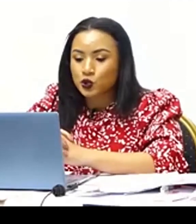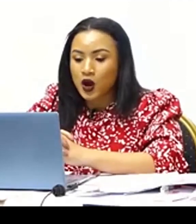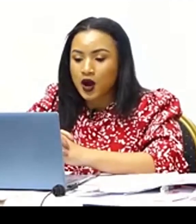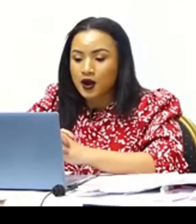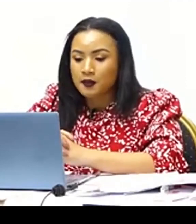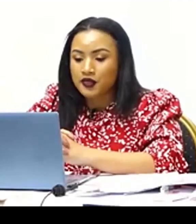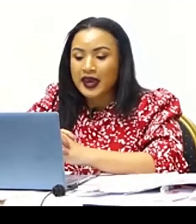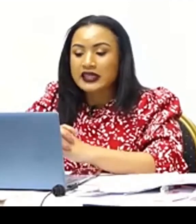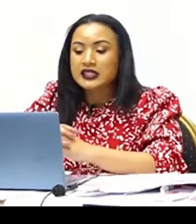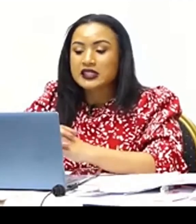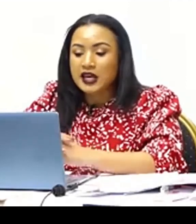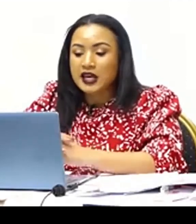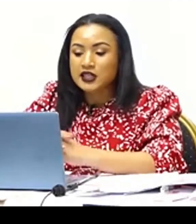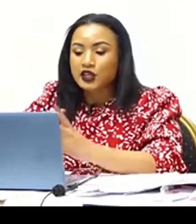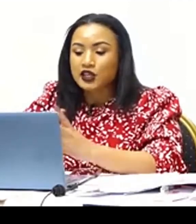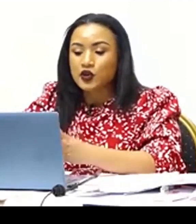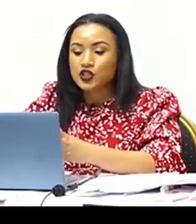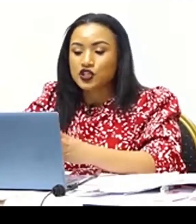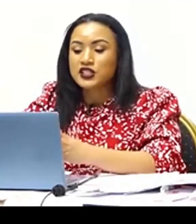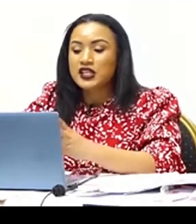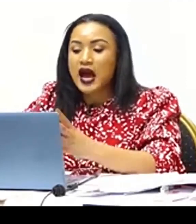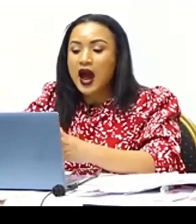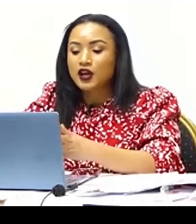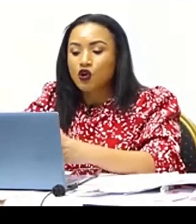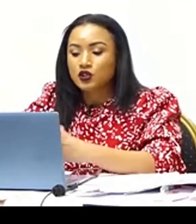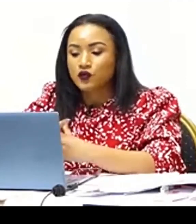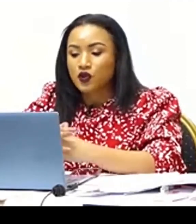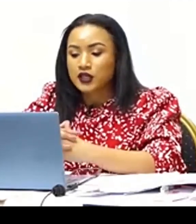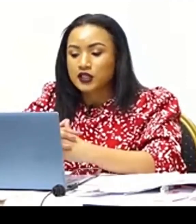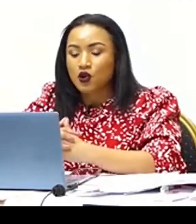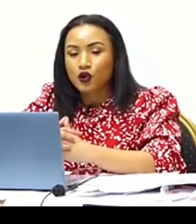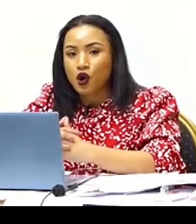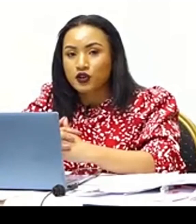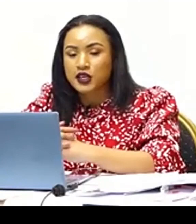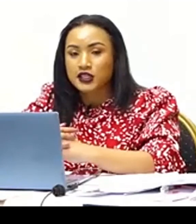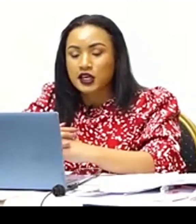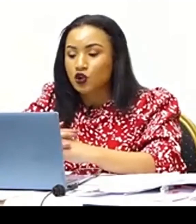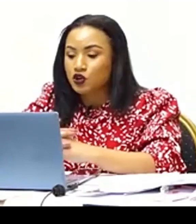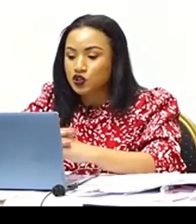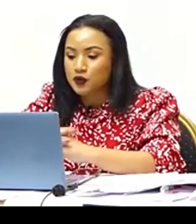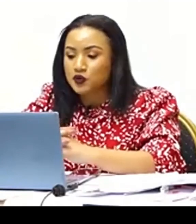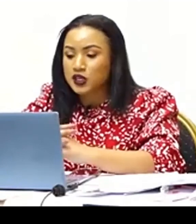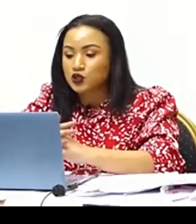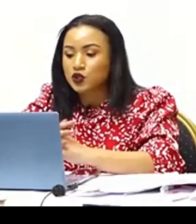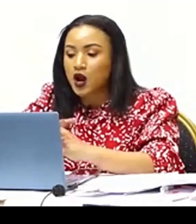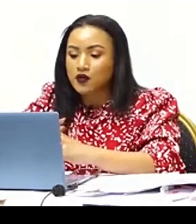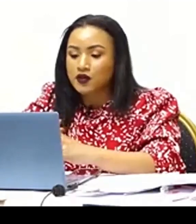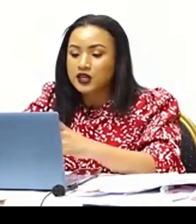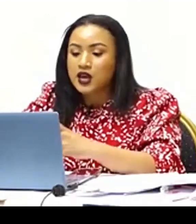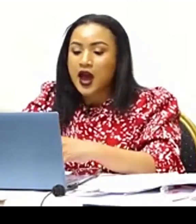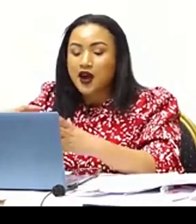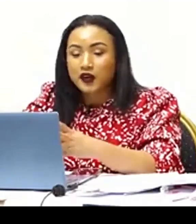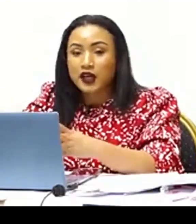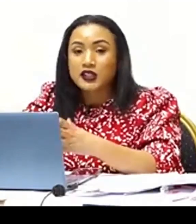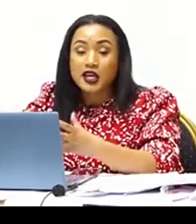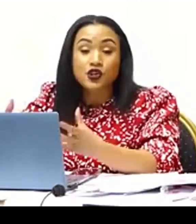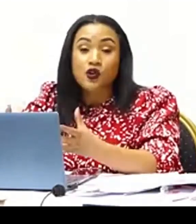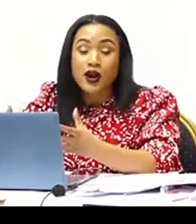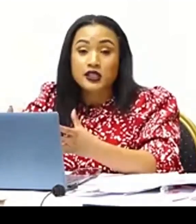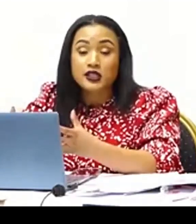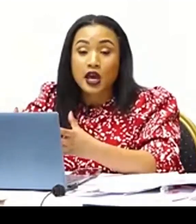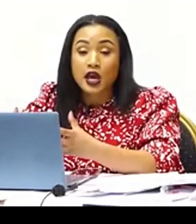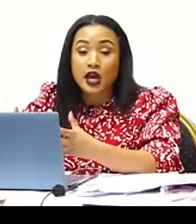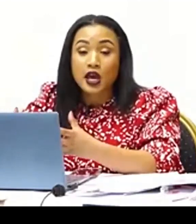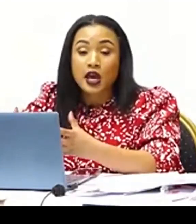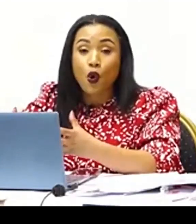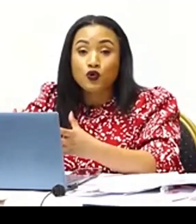to the extent at which this high cost of credit on the continent is contributing to the current African debt